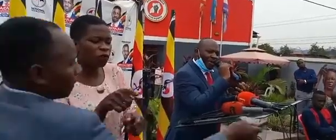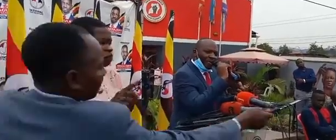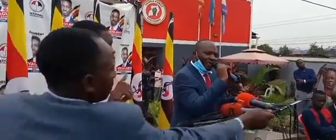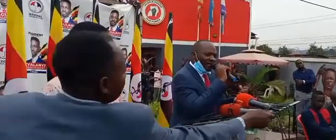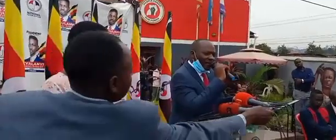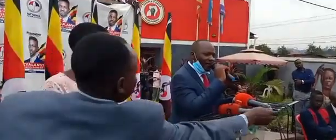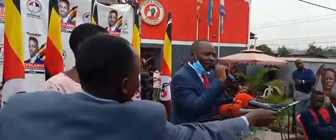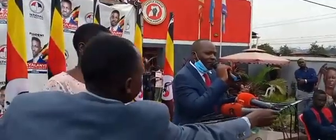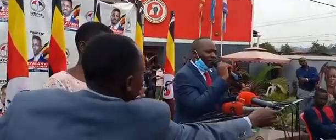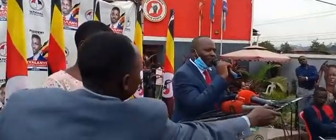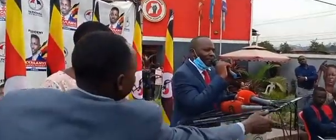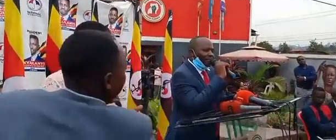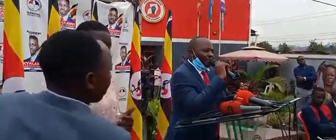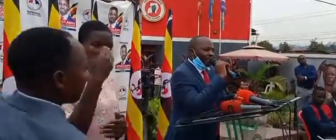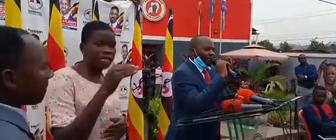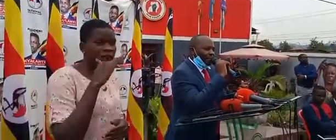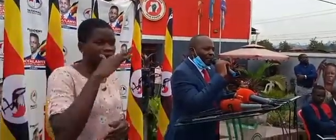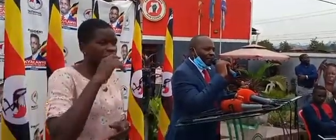wa parliament eddako